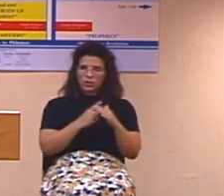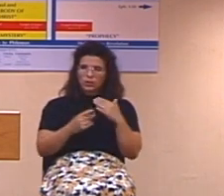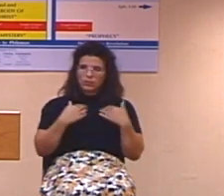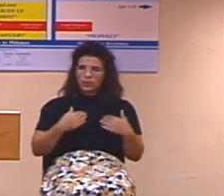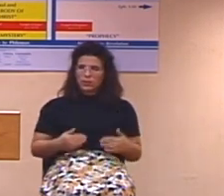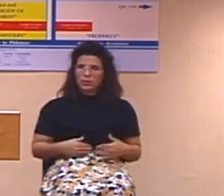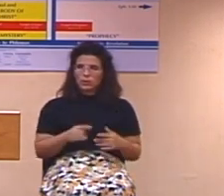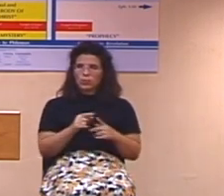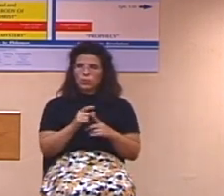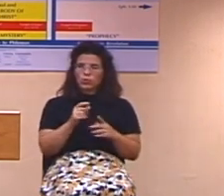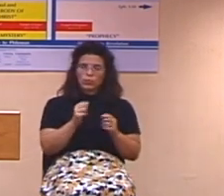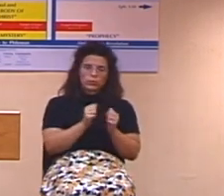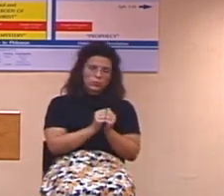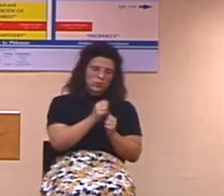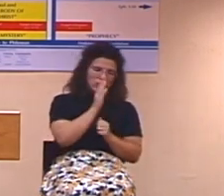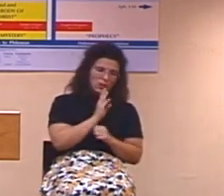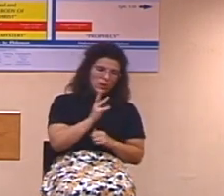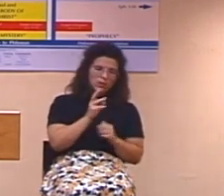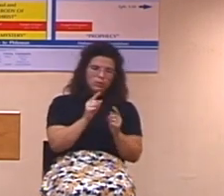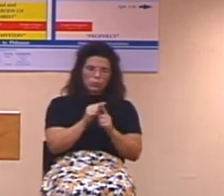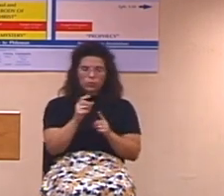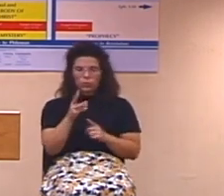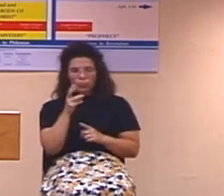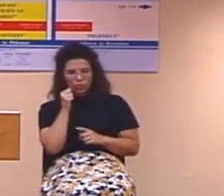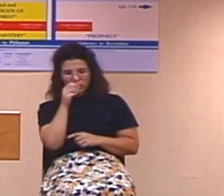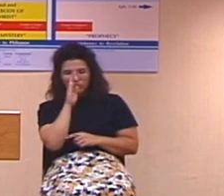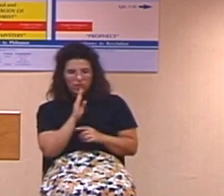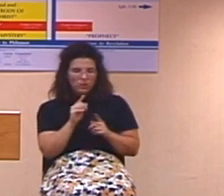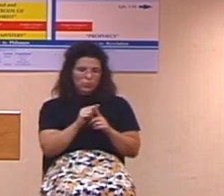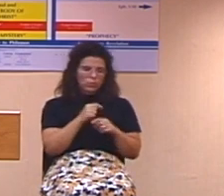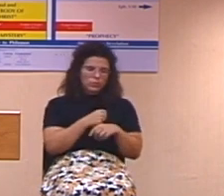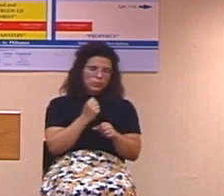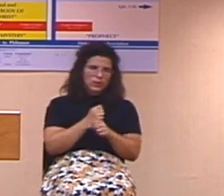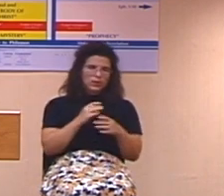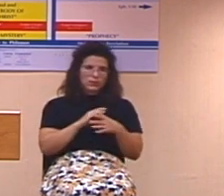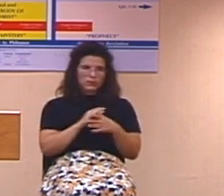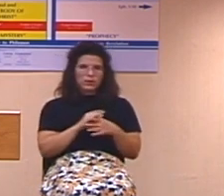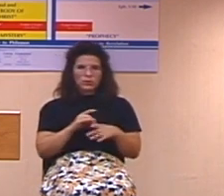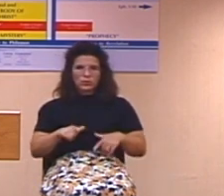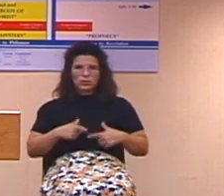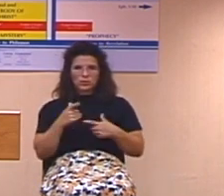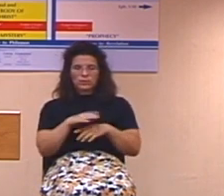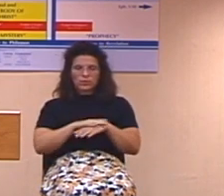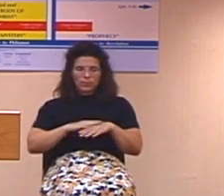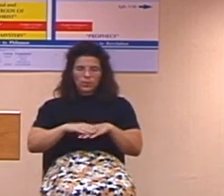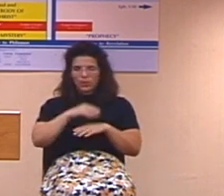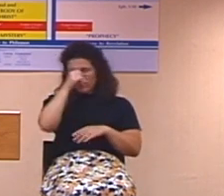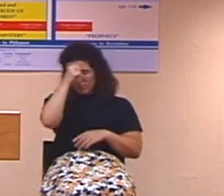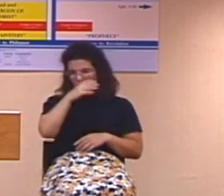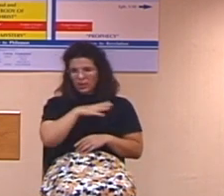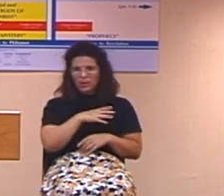Word was with God. The Word was God. And then the what? The Word was made flesh and dwelt among men. And we beheld